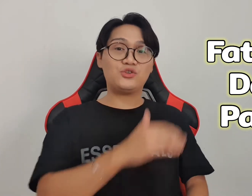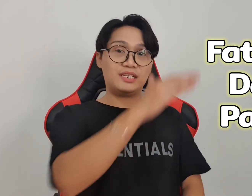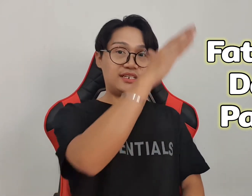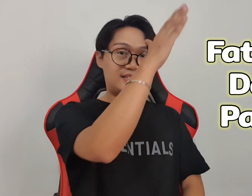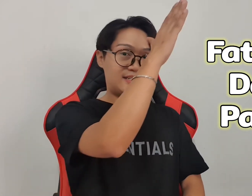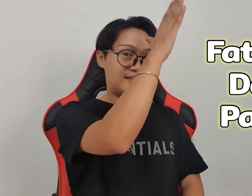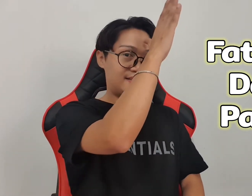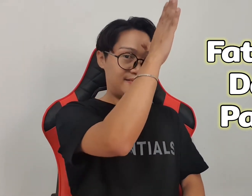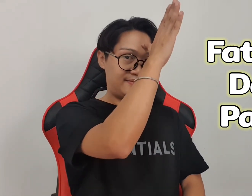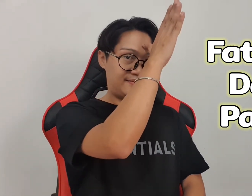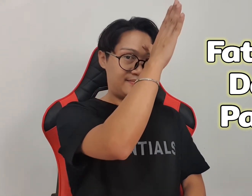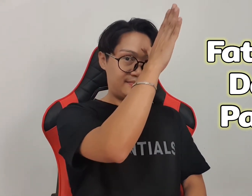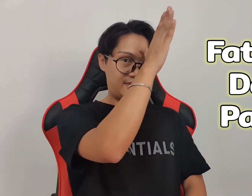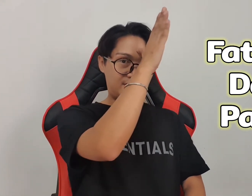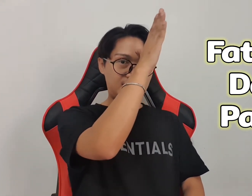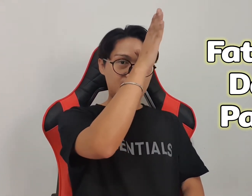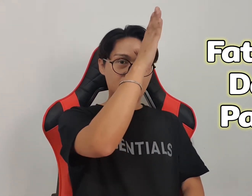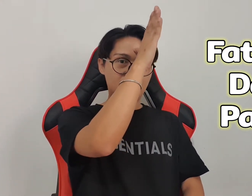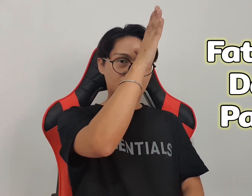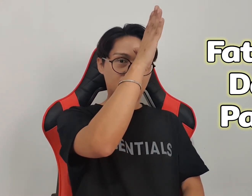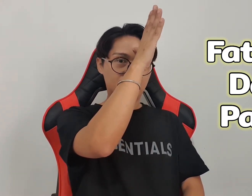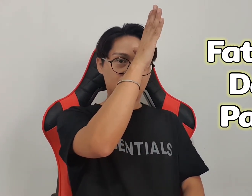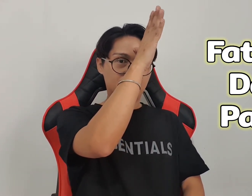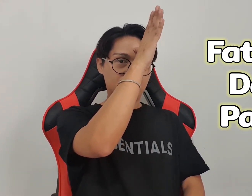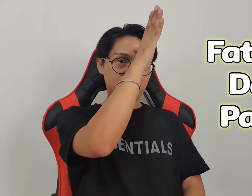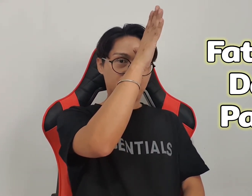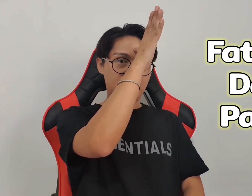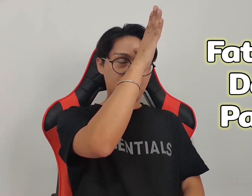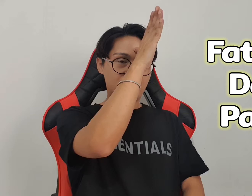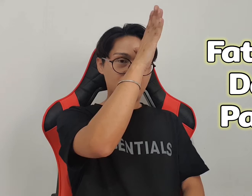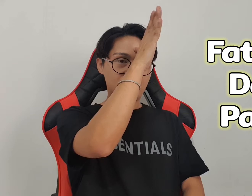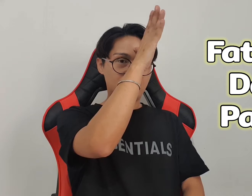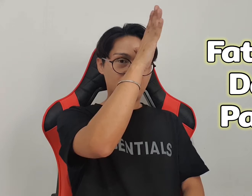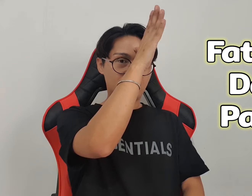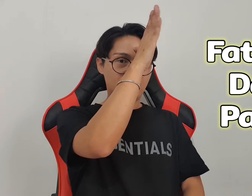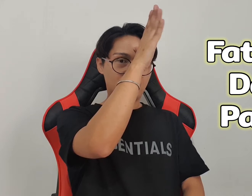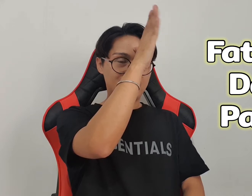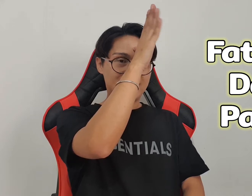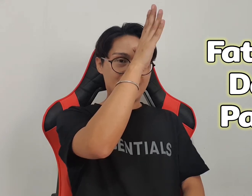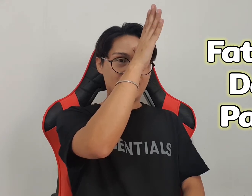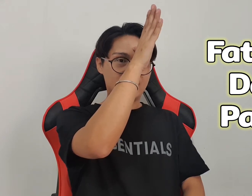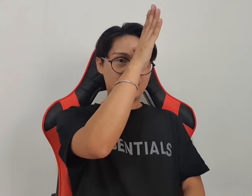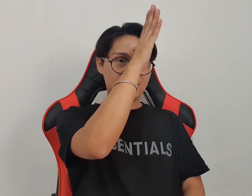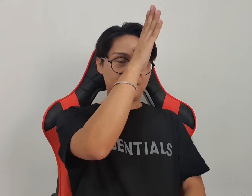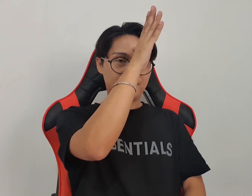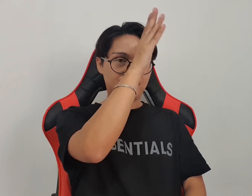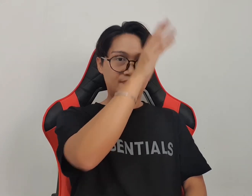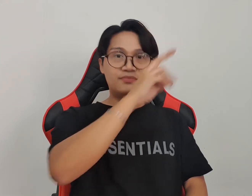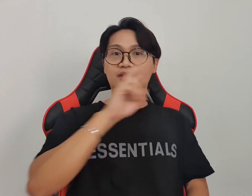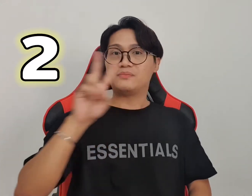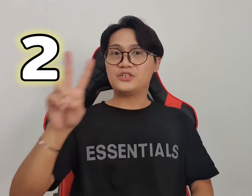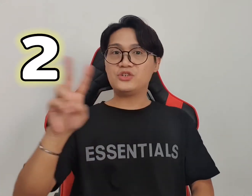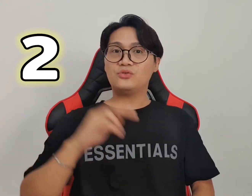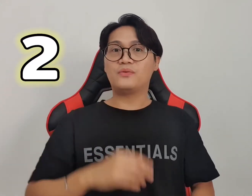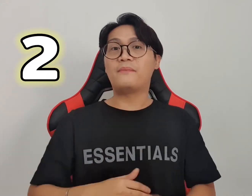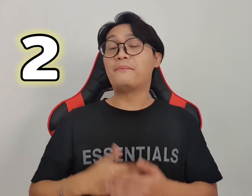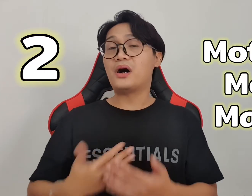unit. Here, father or dad. Number 2,